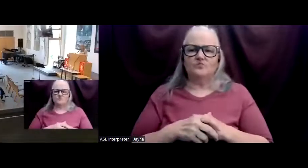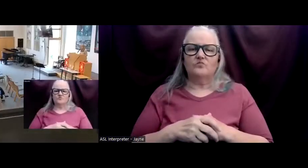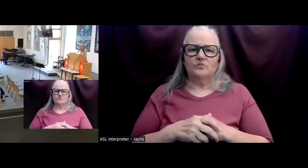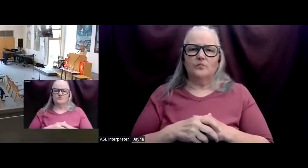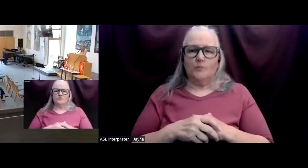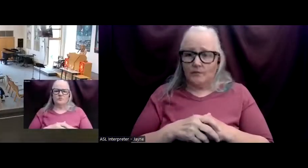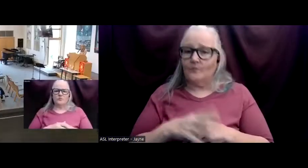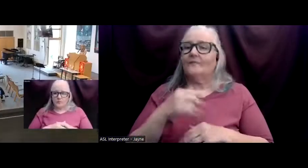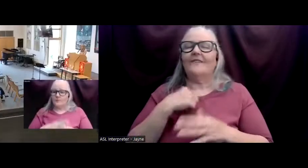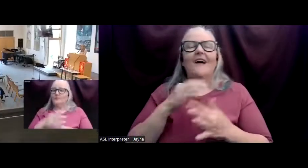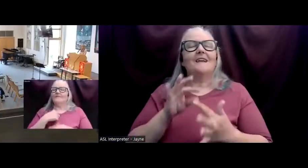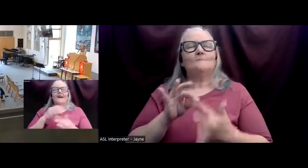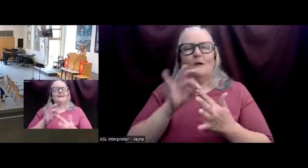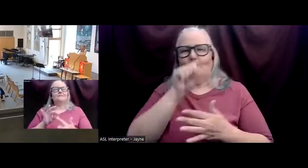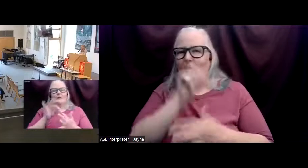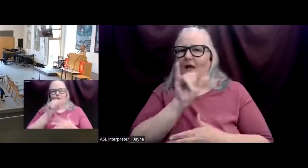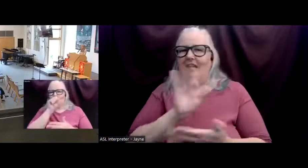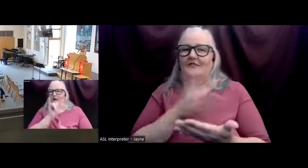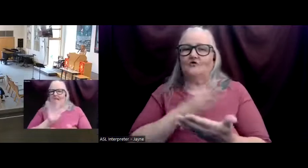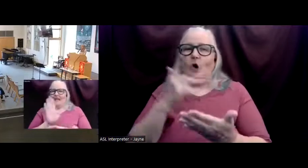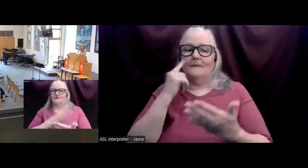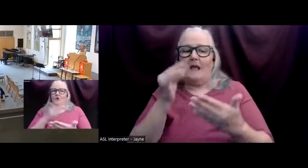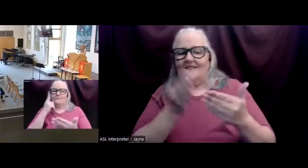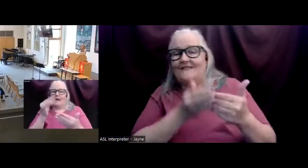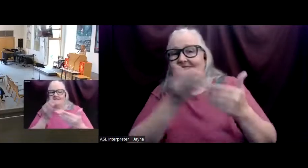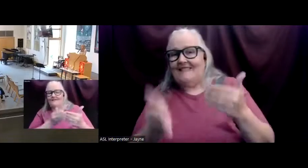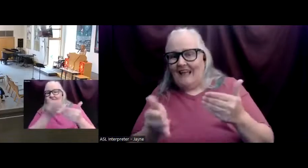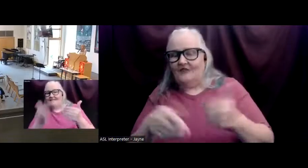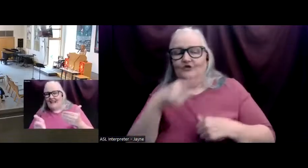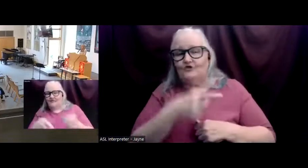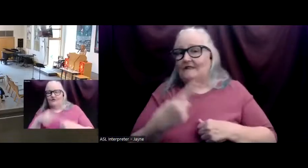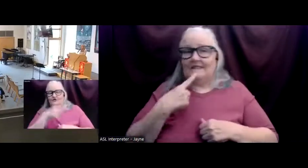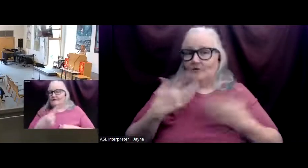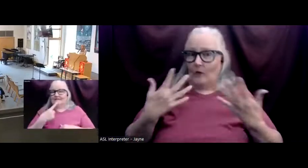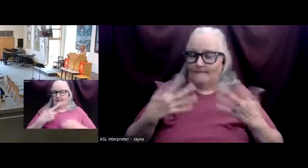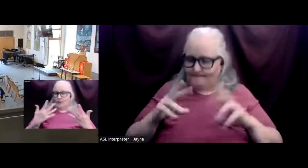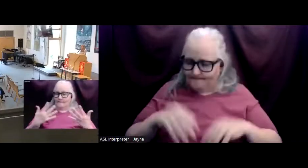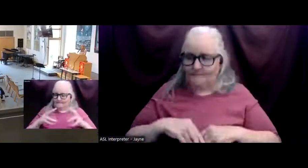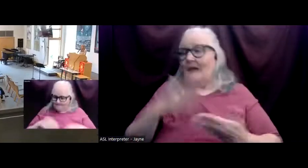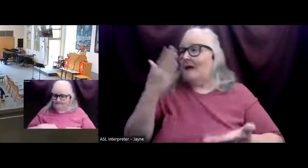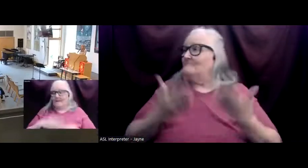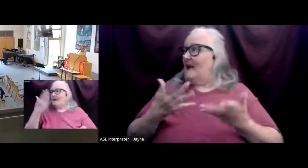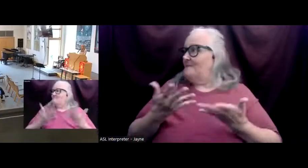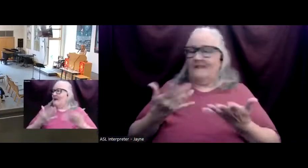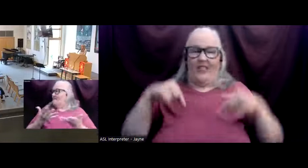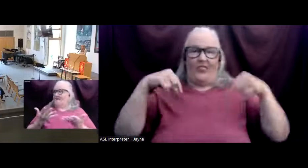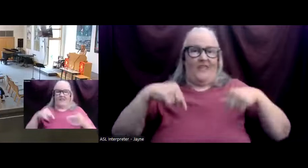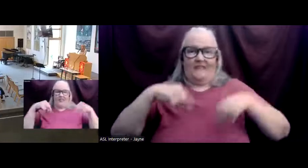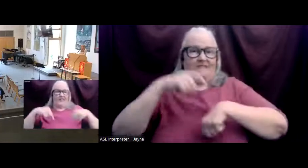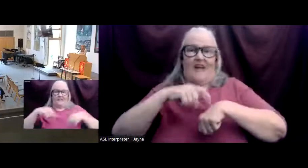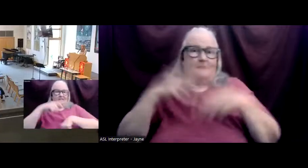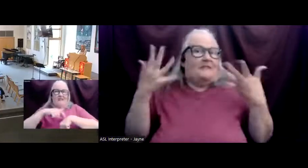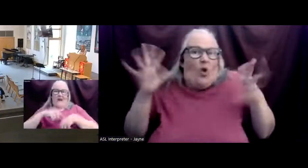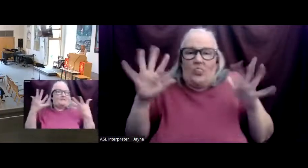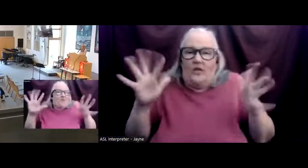And I especially love the song because of what comes next. She's saying, hey, this may be all the time we've got. There may not be